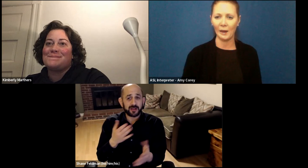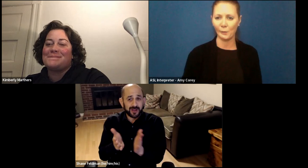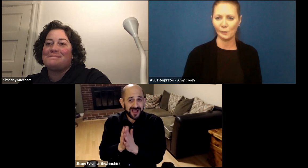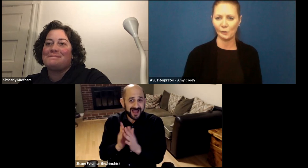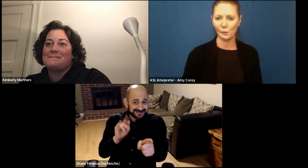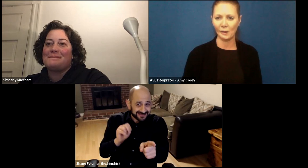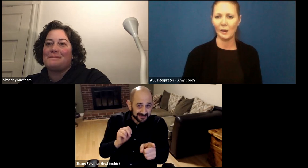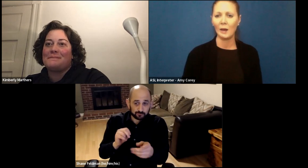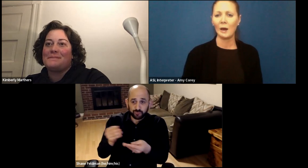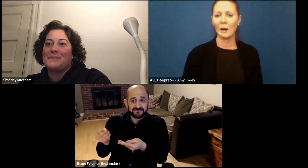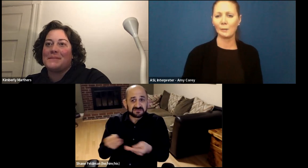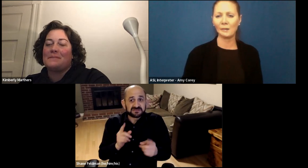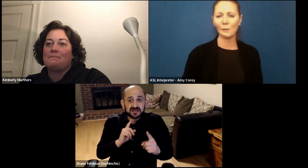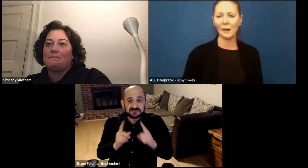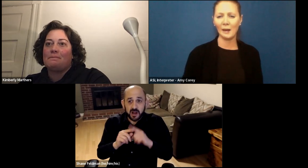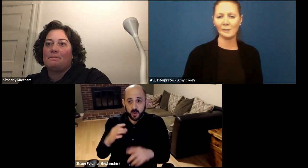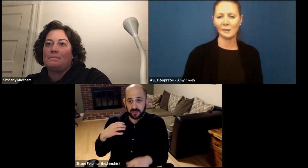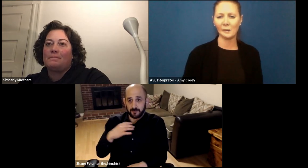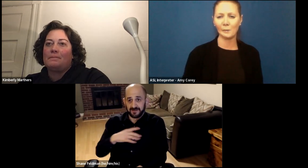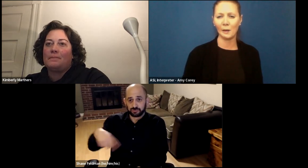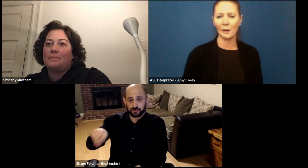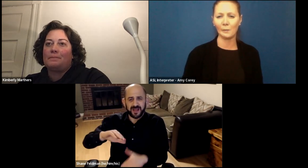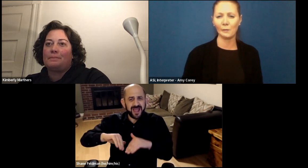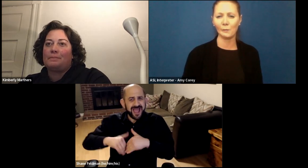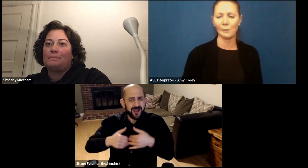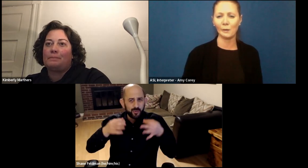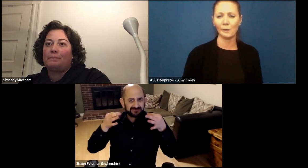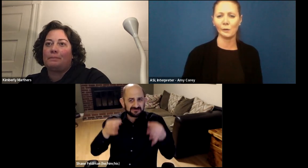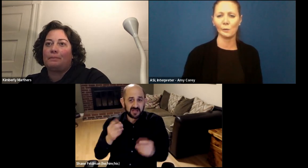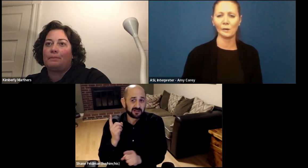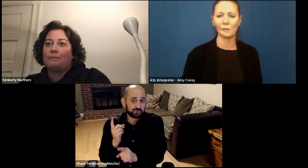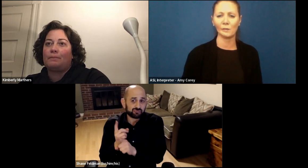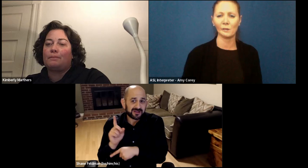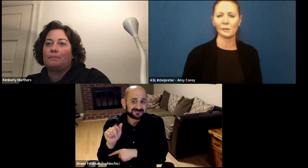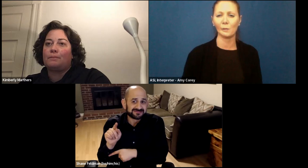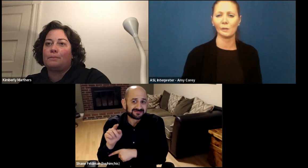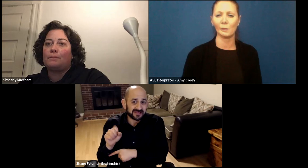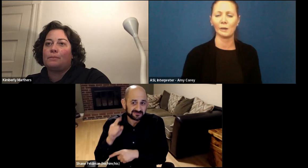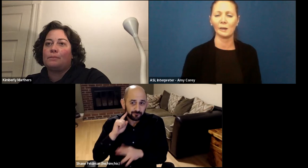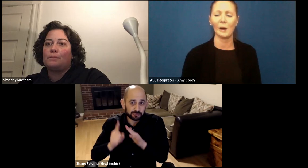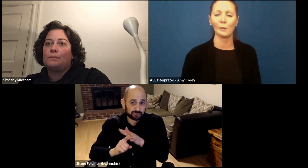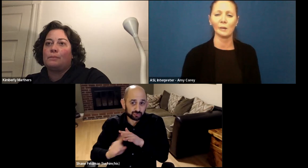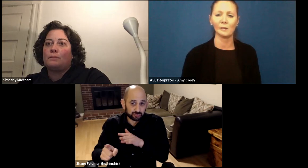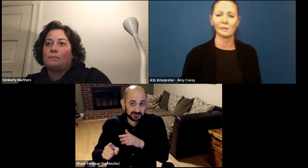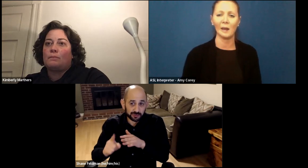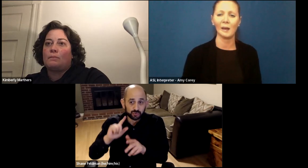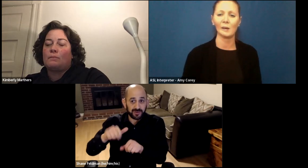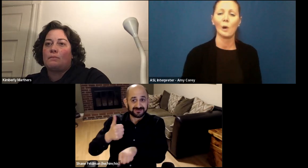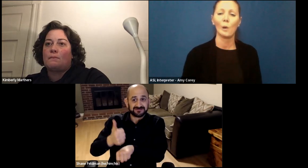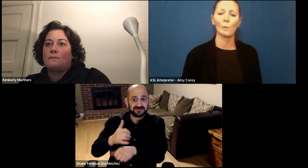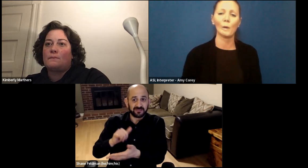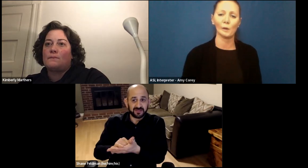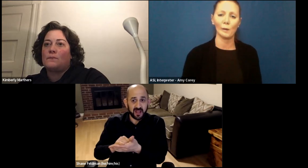on that at the retreat. I did want to ask him if maybe you wanted to facilitate with the committee on how we can